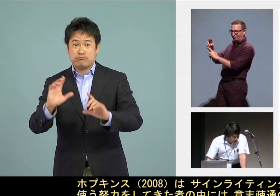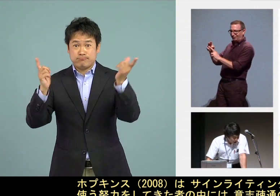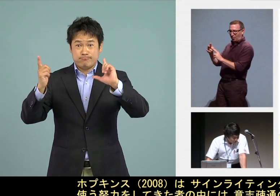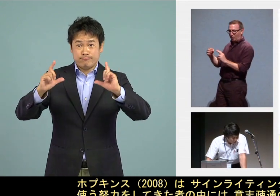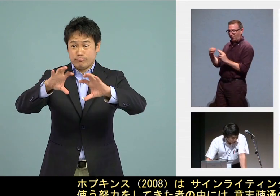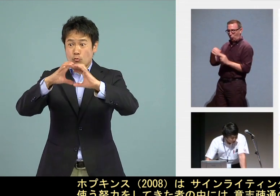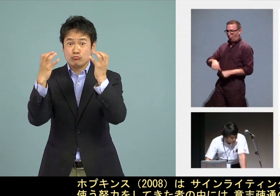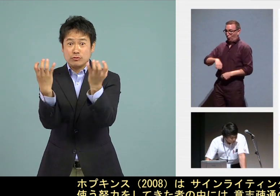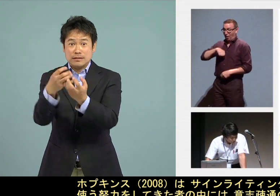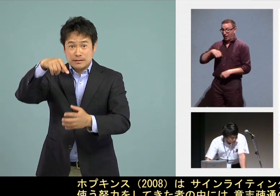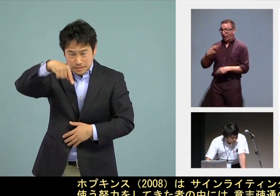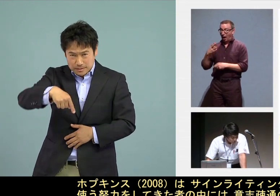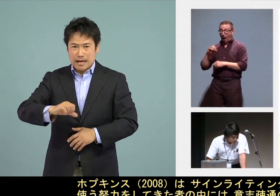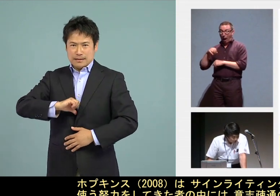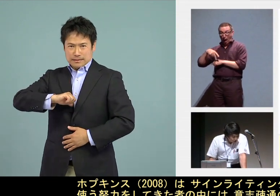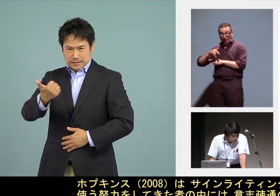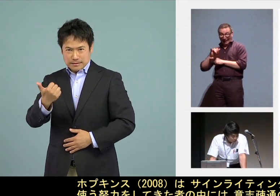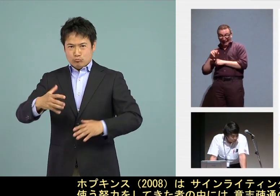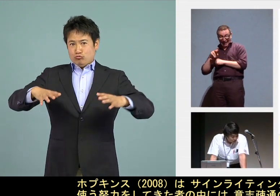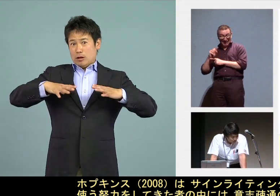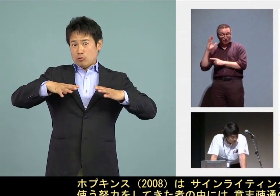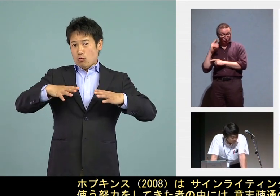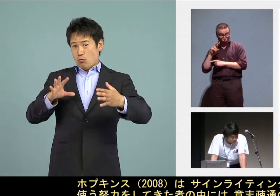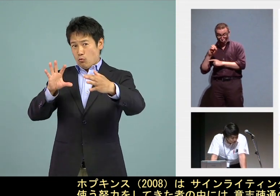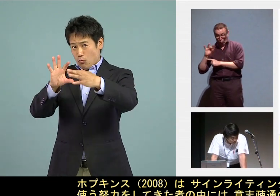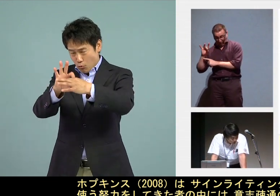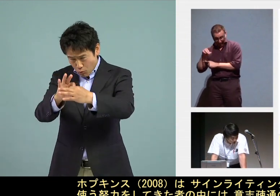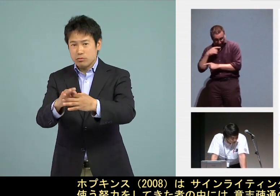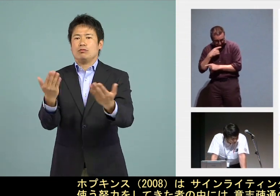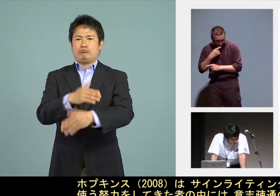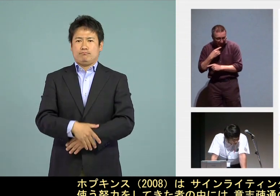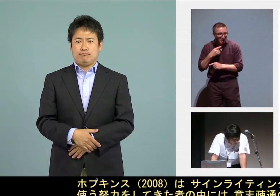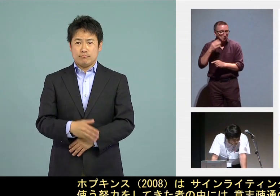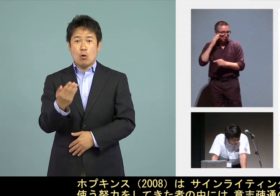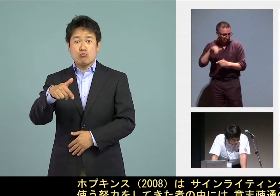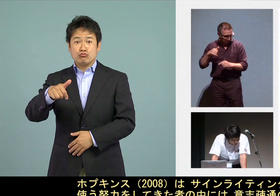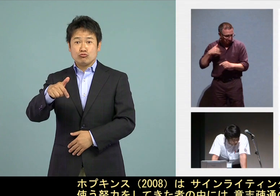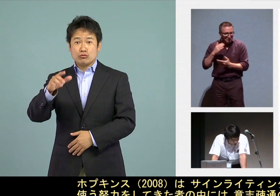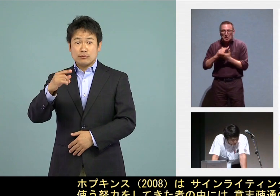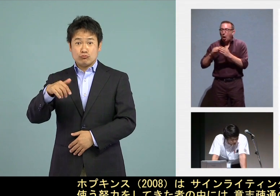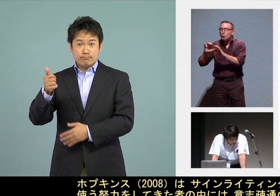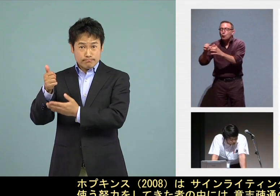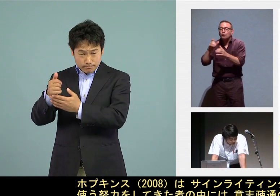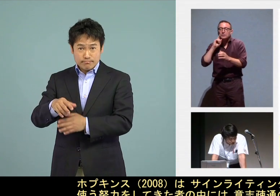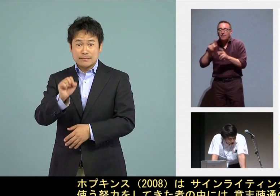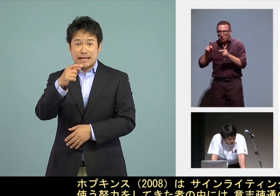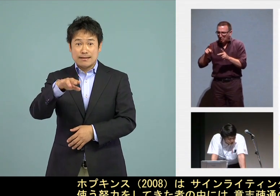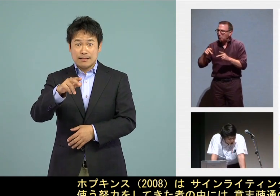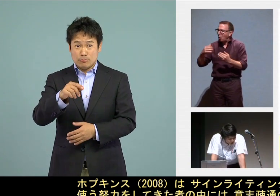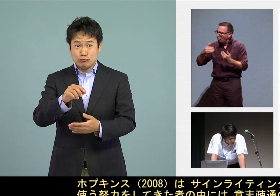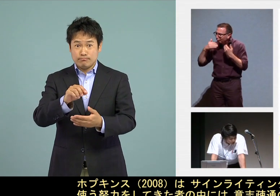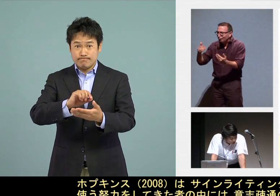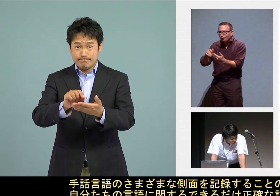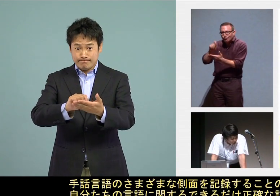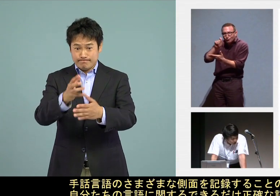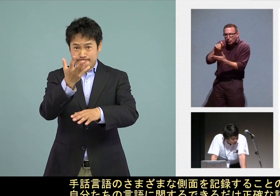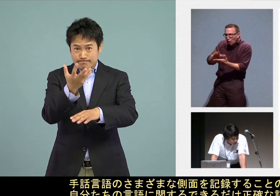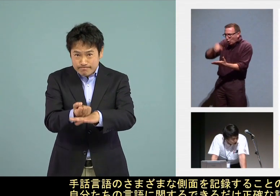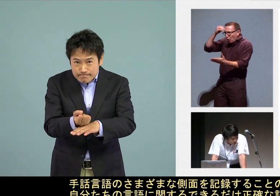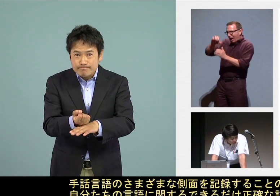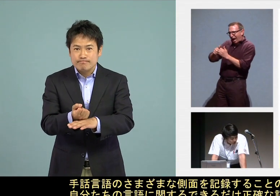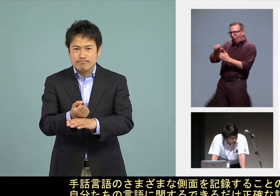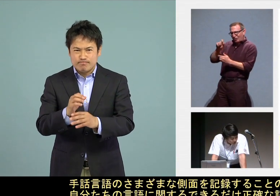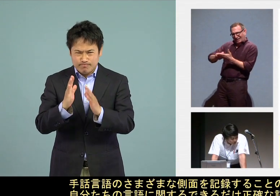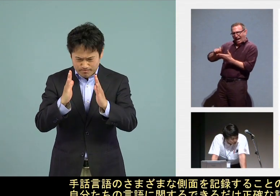pointed out that there are groups of deaf who have taken the time to learn and use sign writing not as